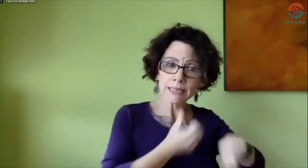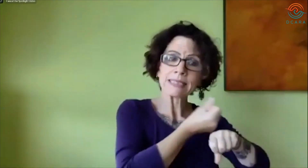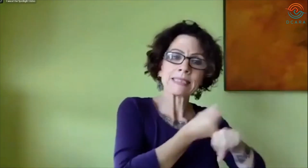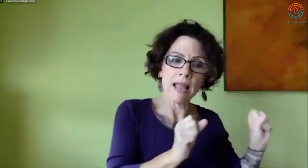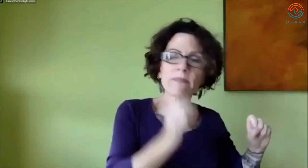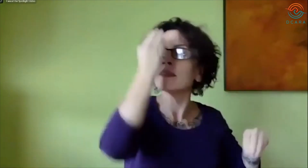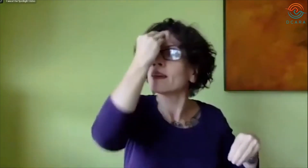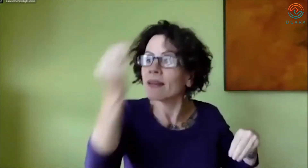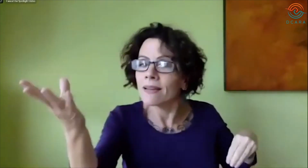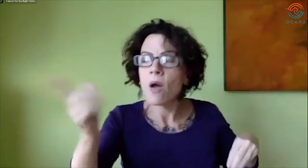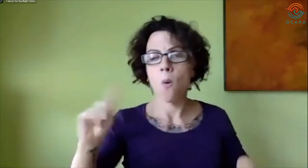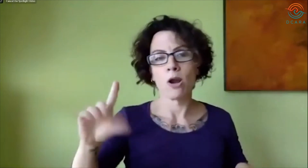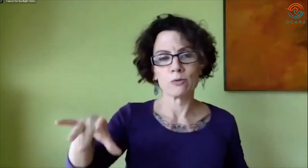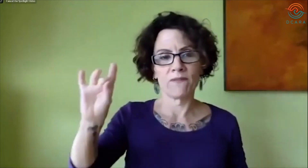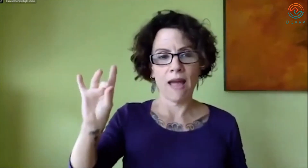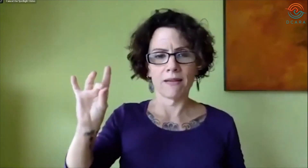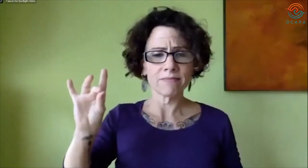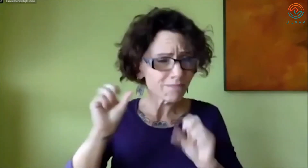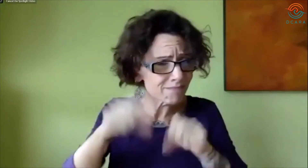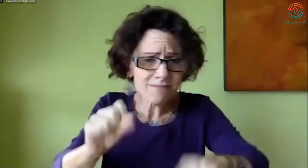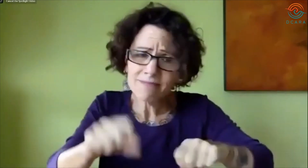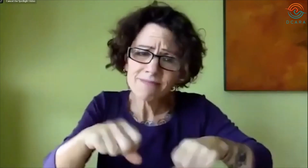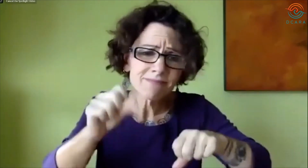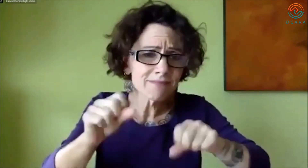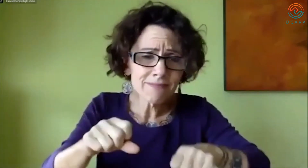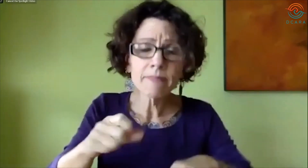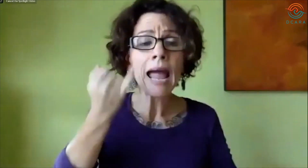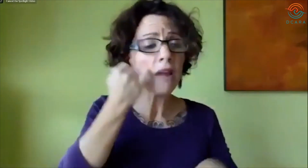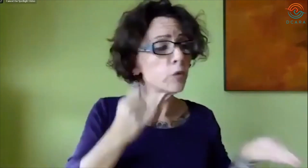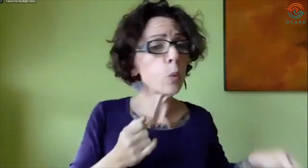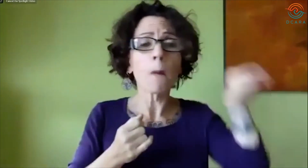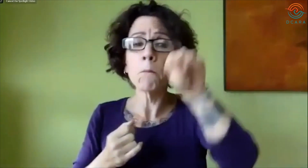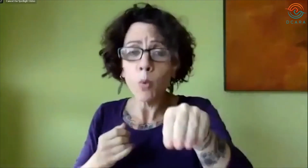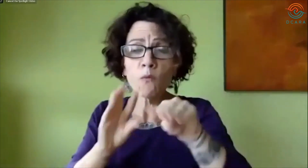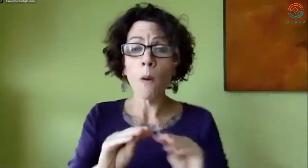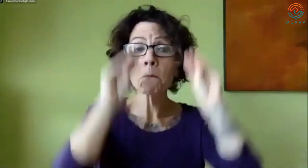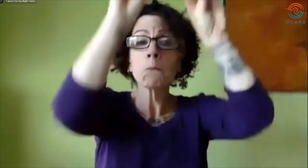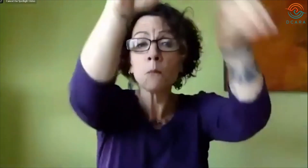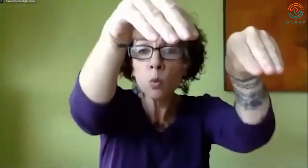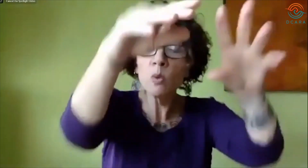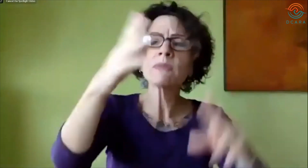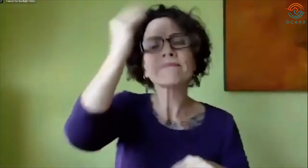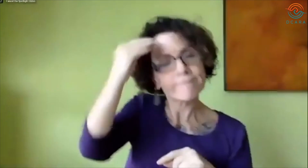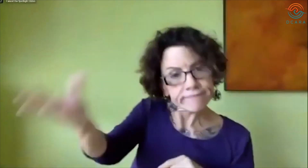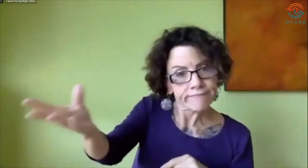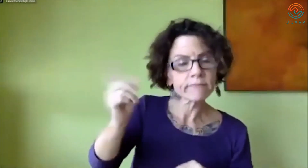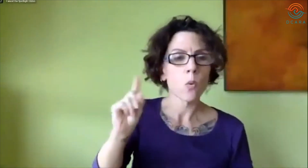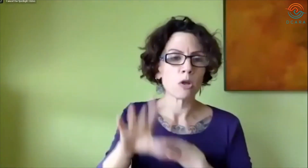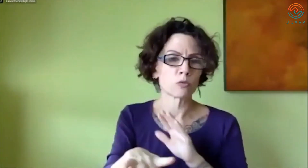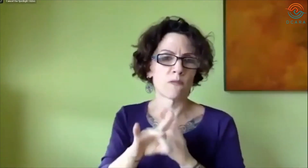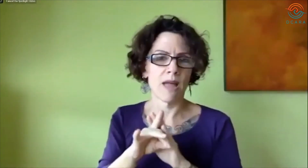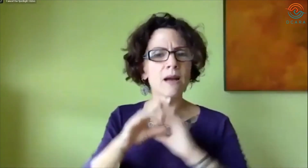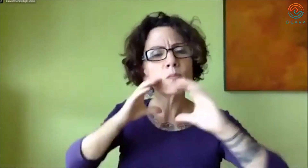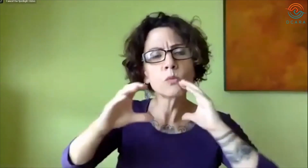document I will keep, and I will notify the executor where to find the original document. If you move or the